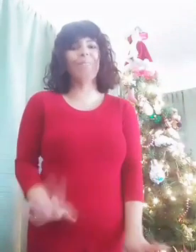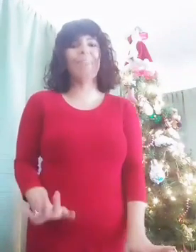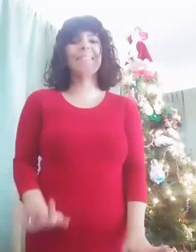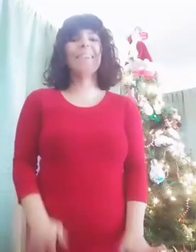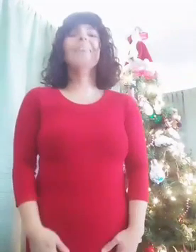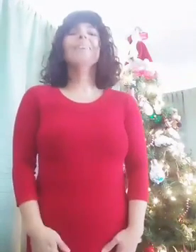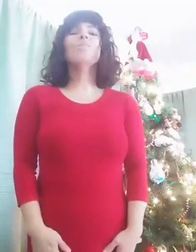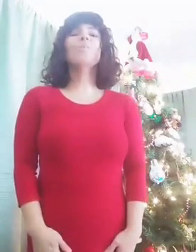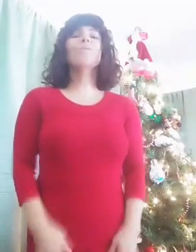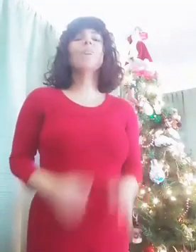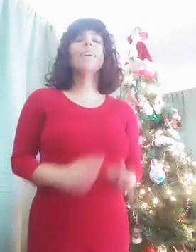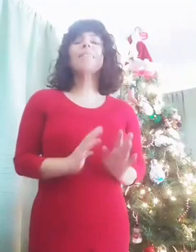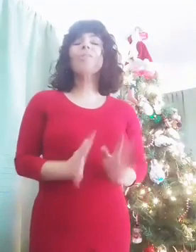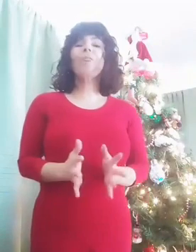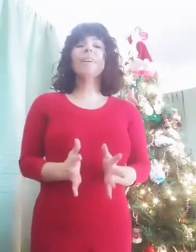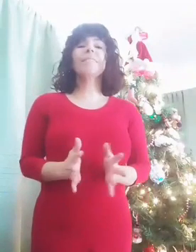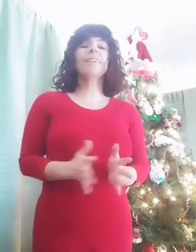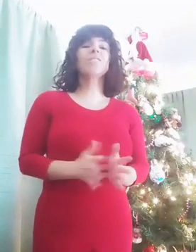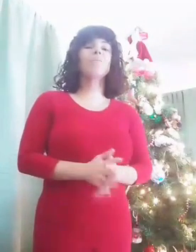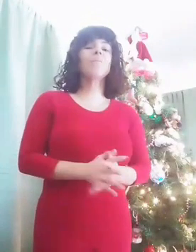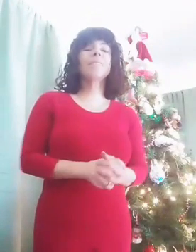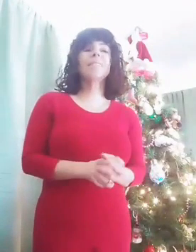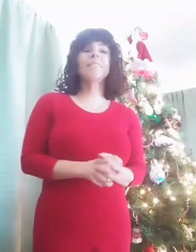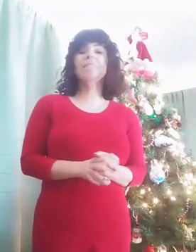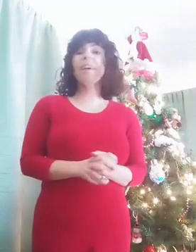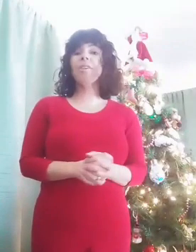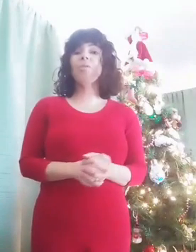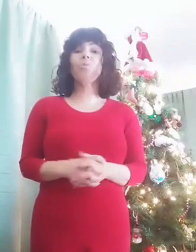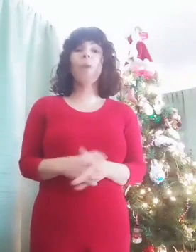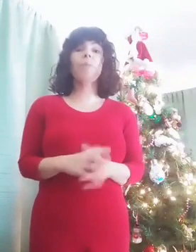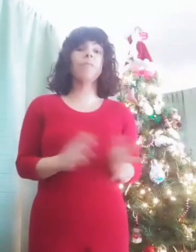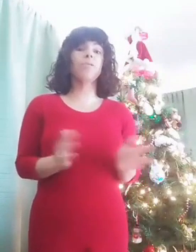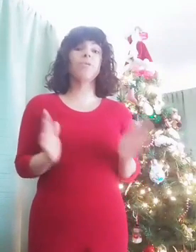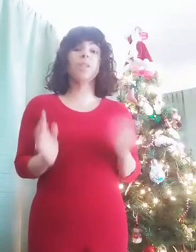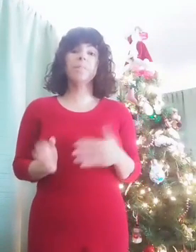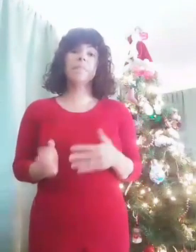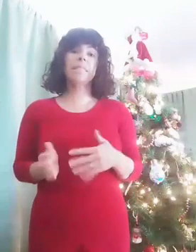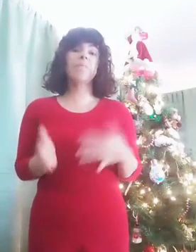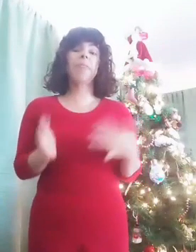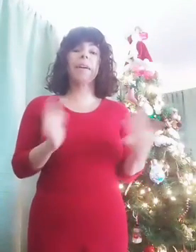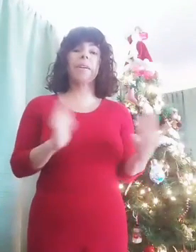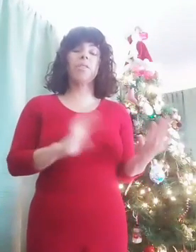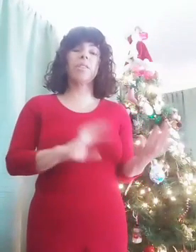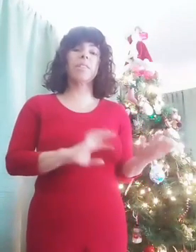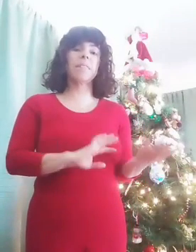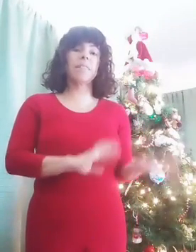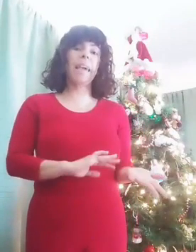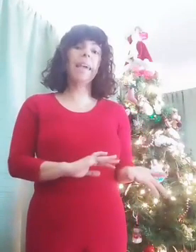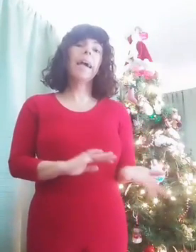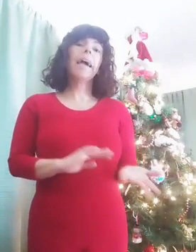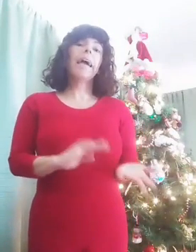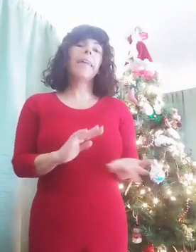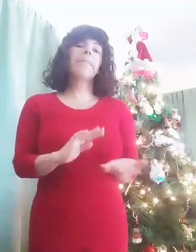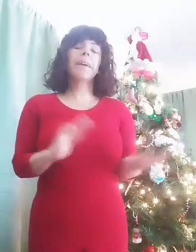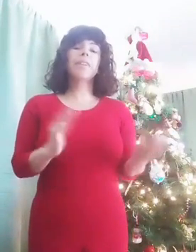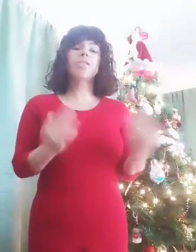it. So before it gets crazy I just wanted to tell you what we do for Christmas Eve and Christmas Day and then I just